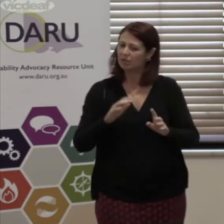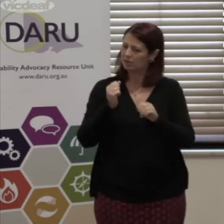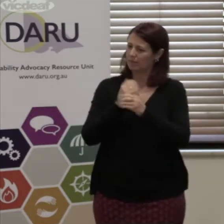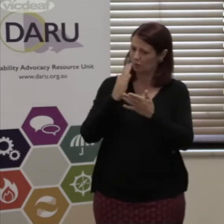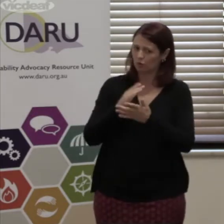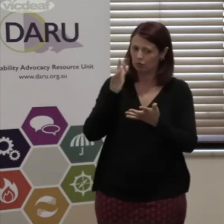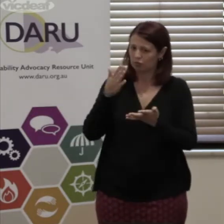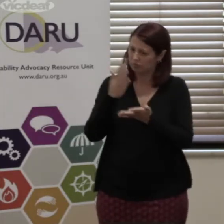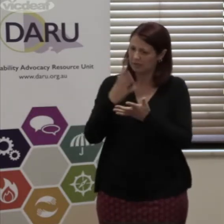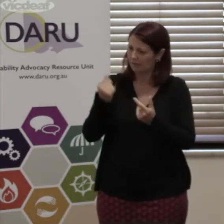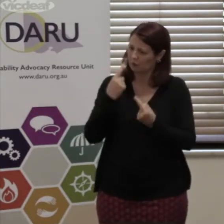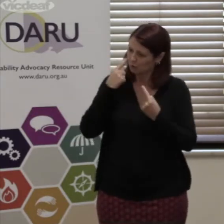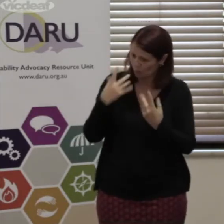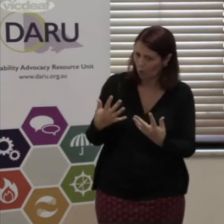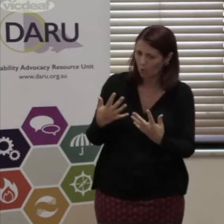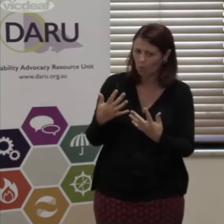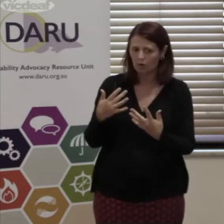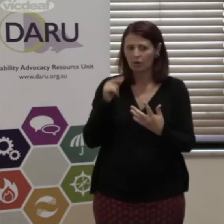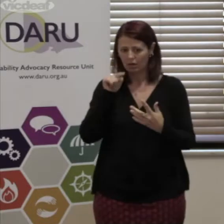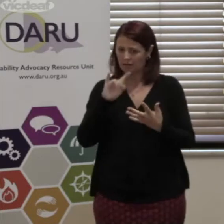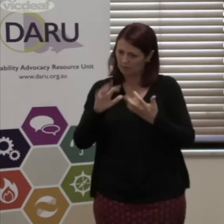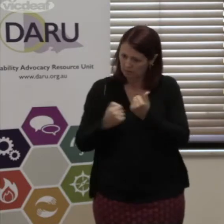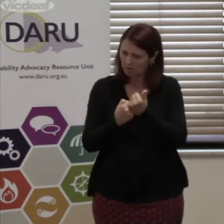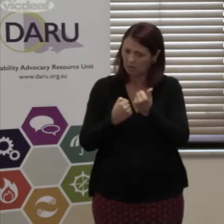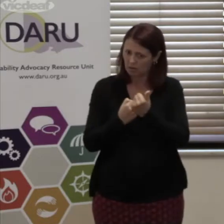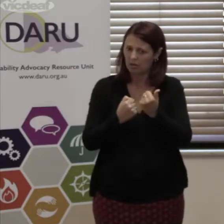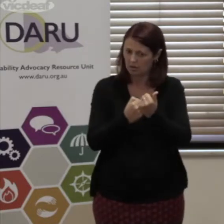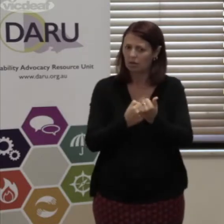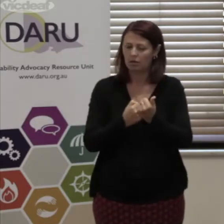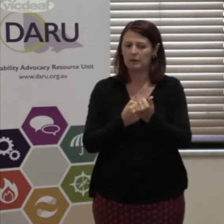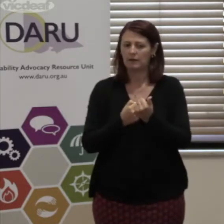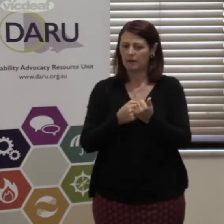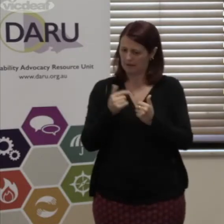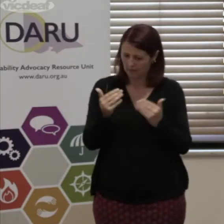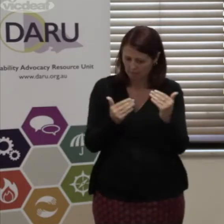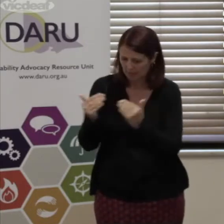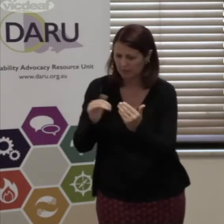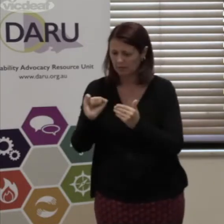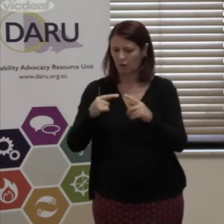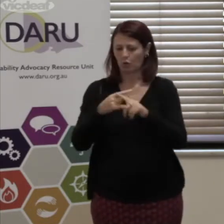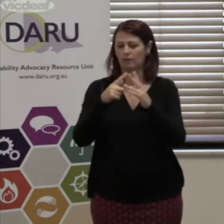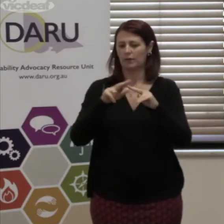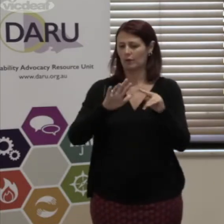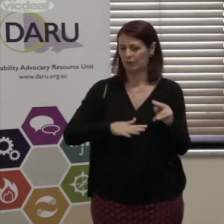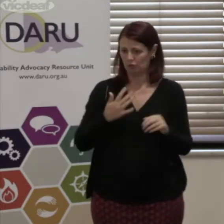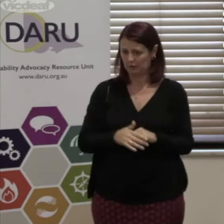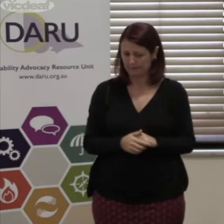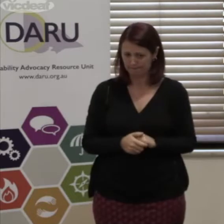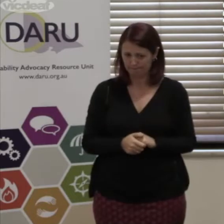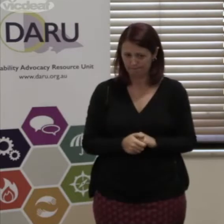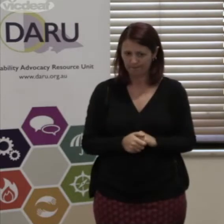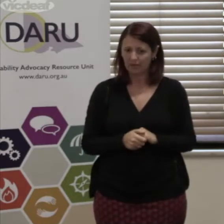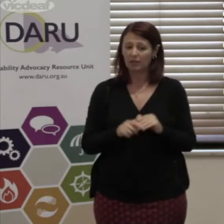to for providers, they really have to demonstrate that they are managing that conflict of interest. Now, there's different conflict of interest